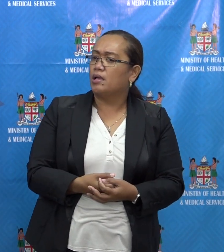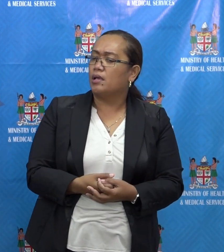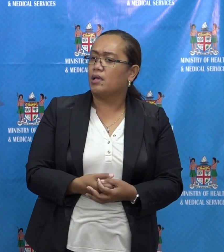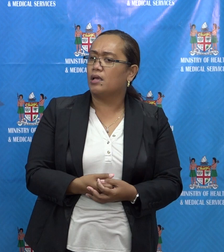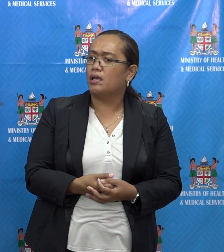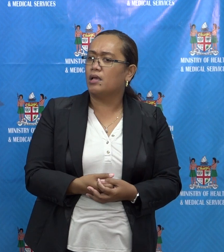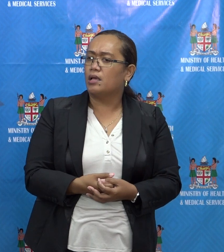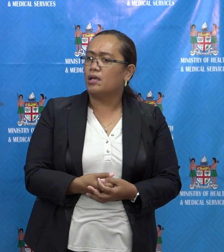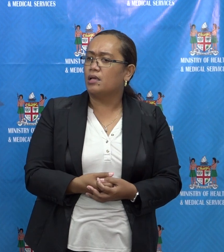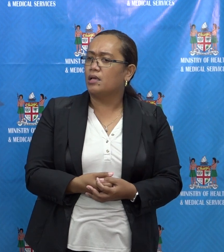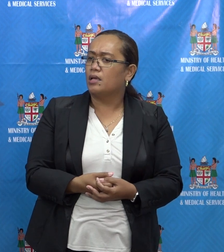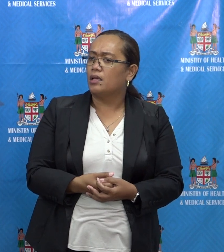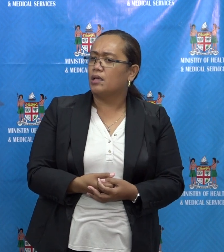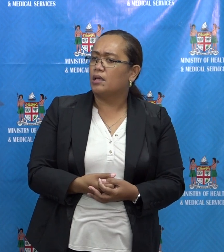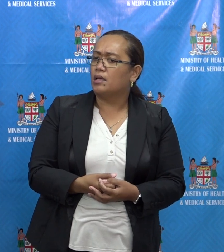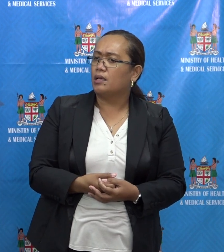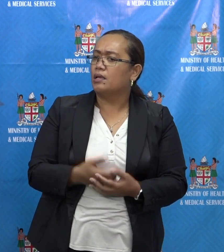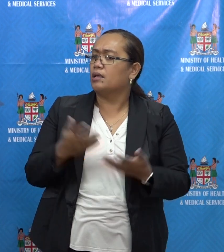mentioned that